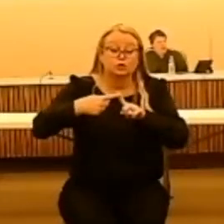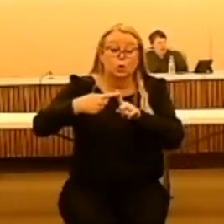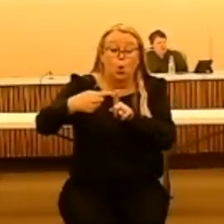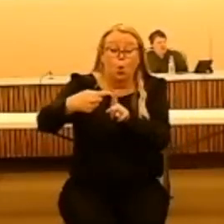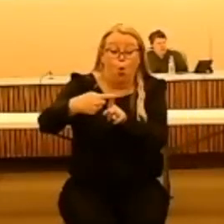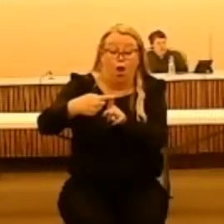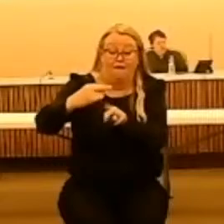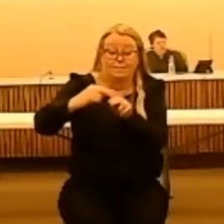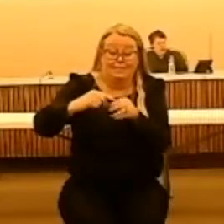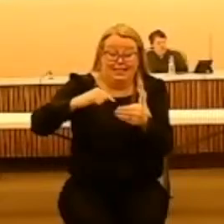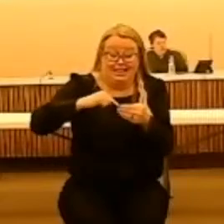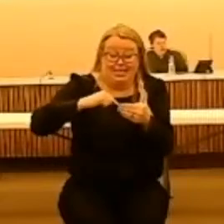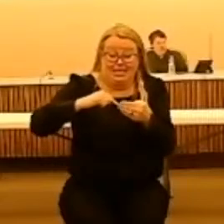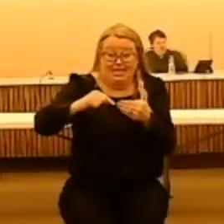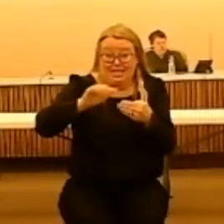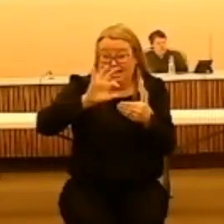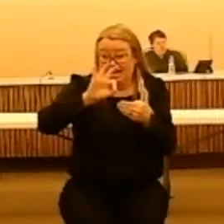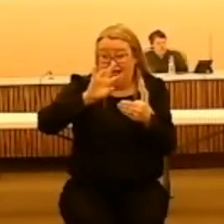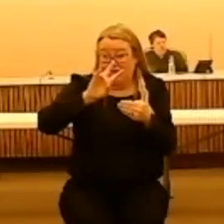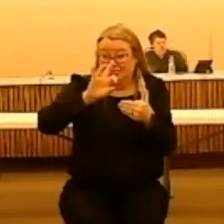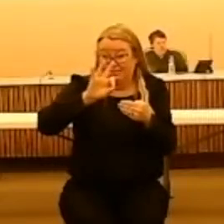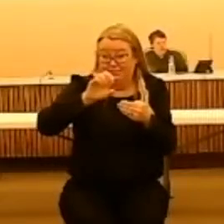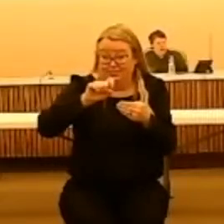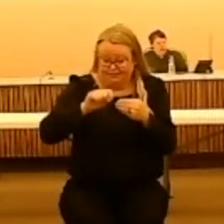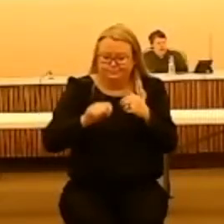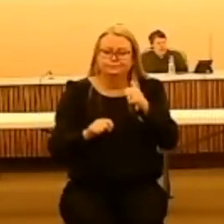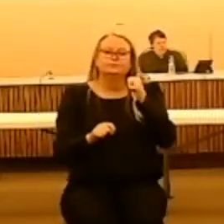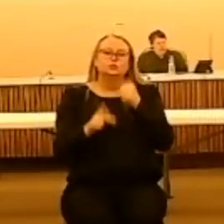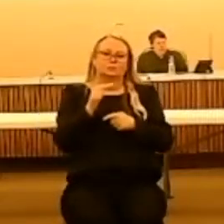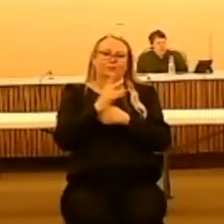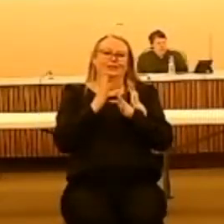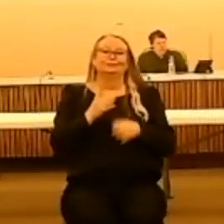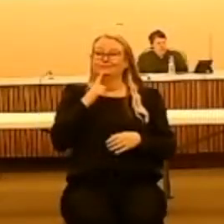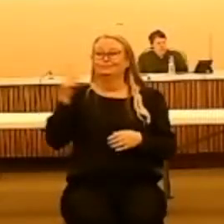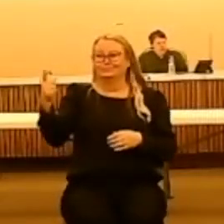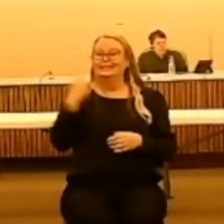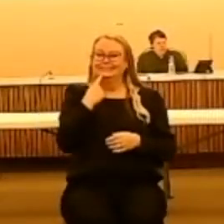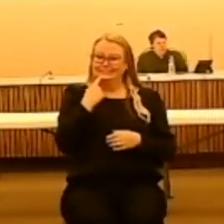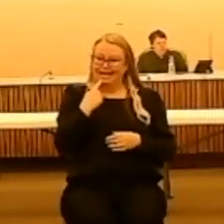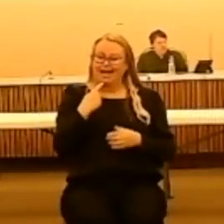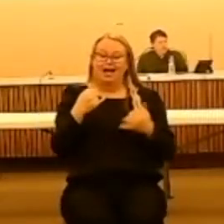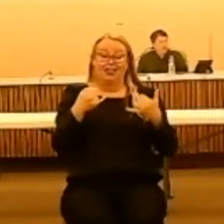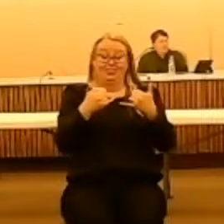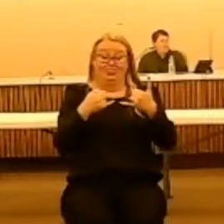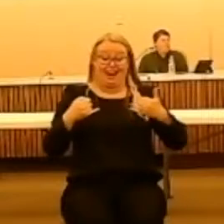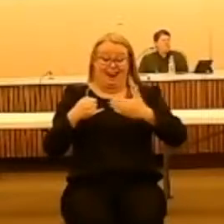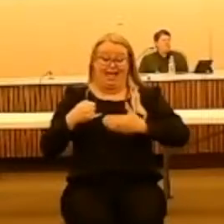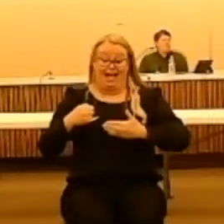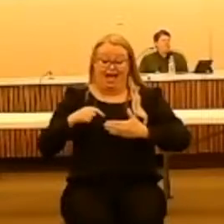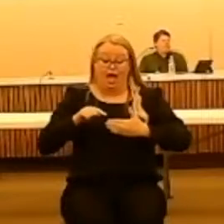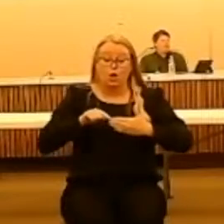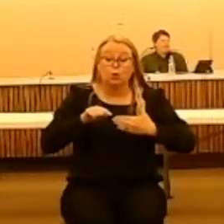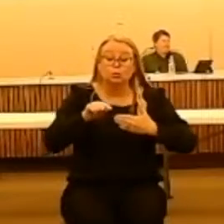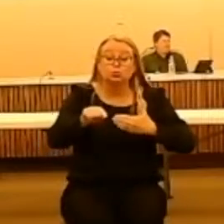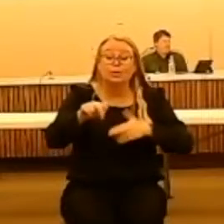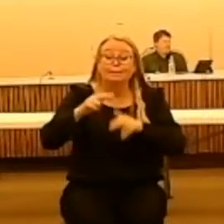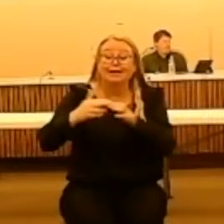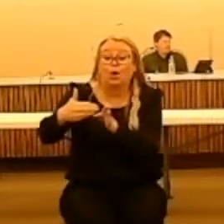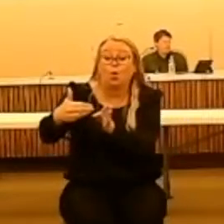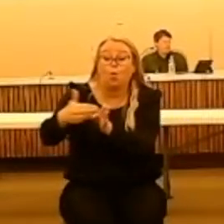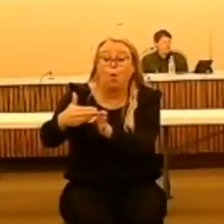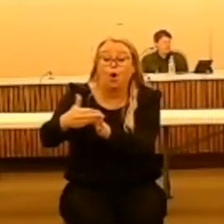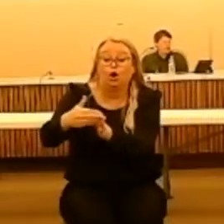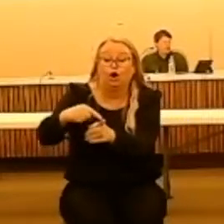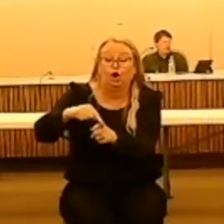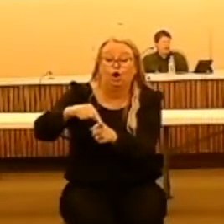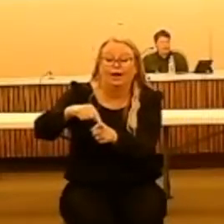That's potentially correct. historic? That 97 feet was from the lot line to the closest point on the building. Okay, because this talks about pavement